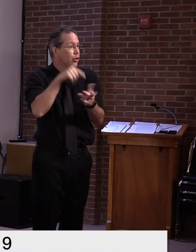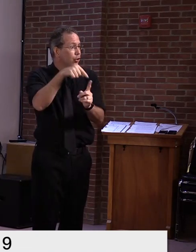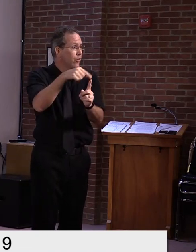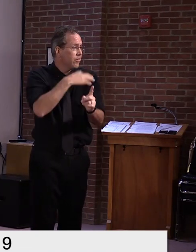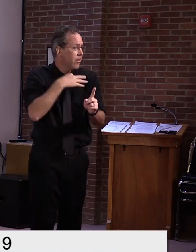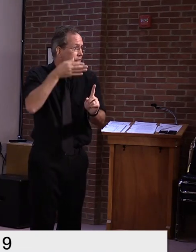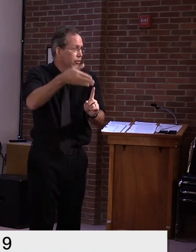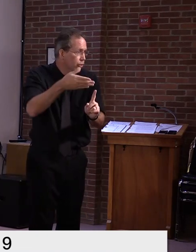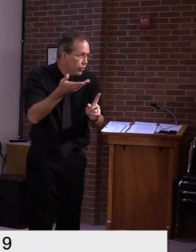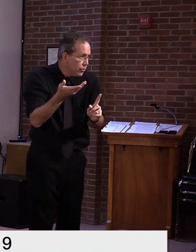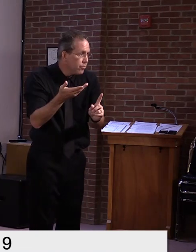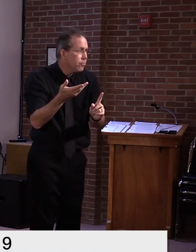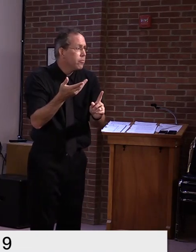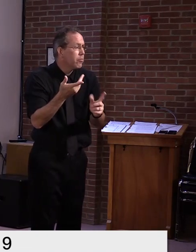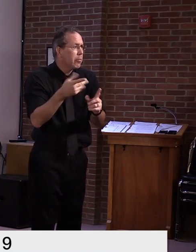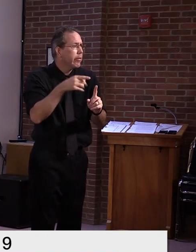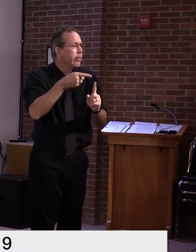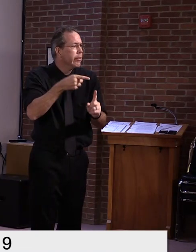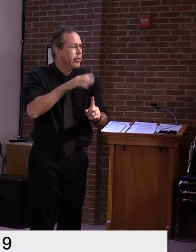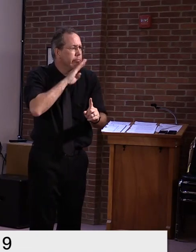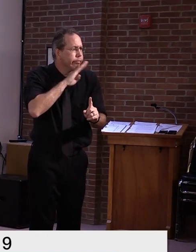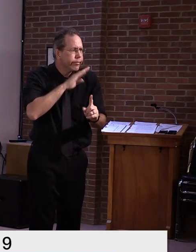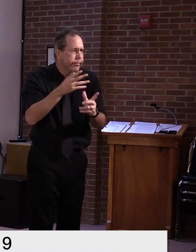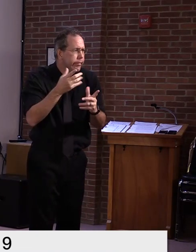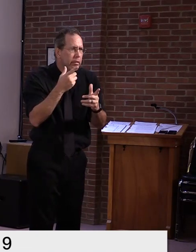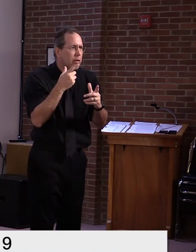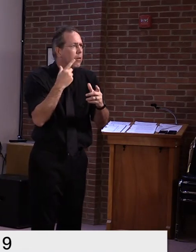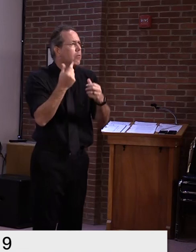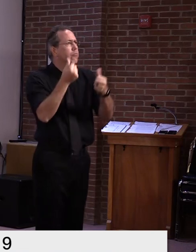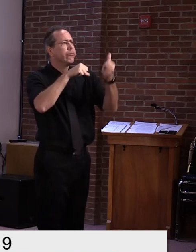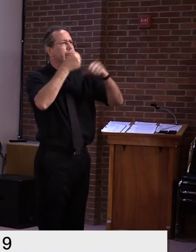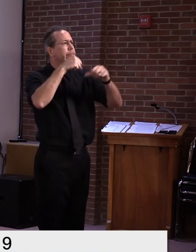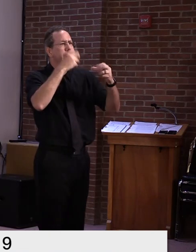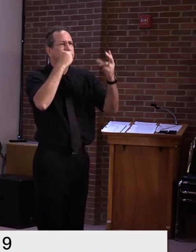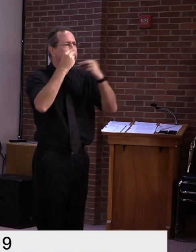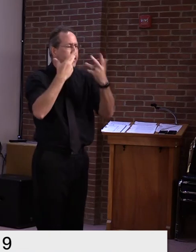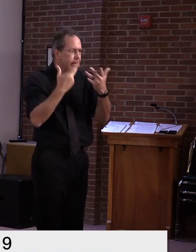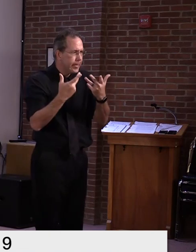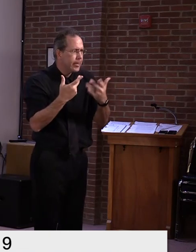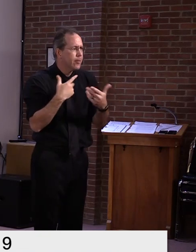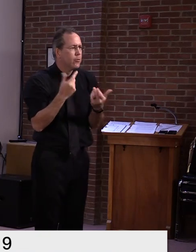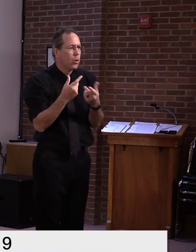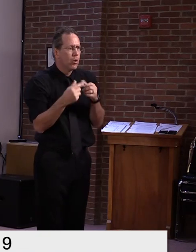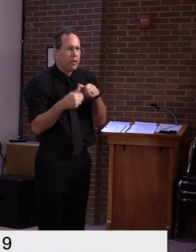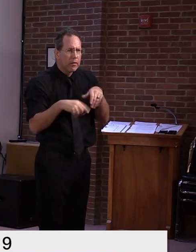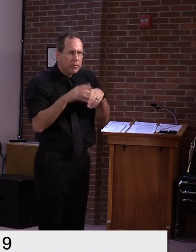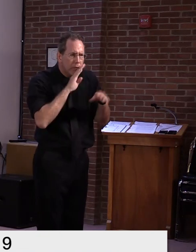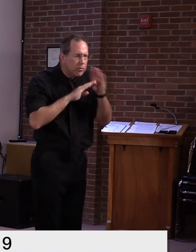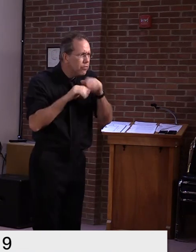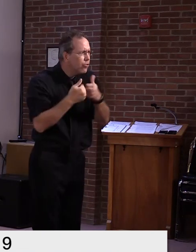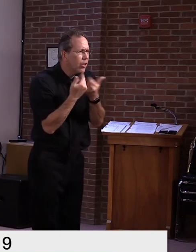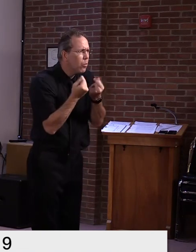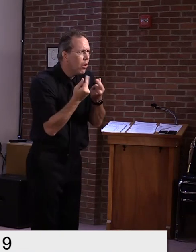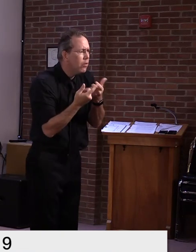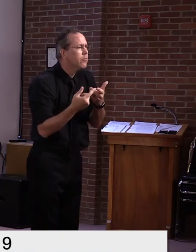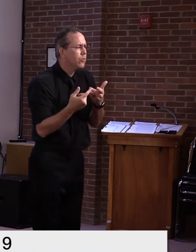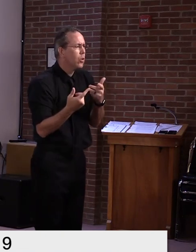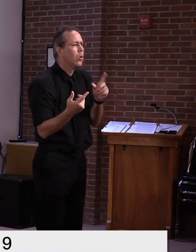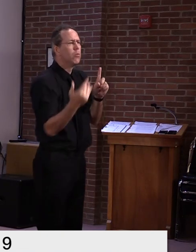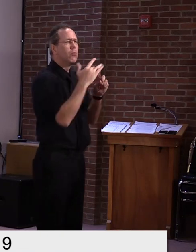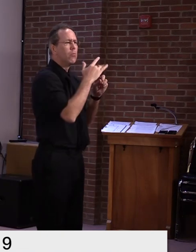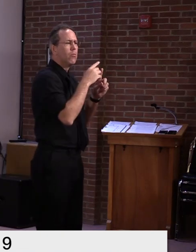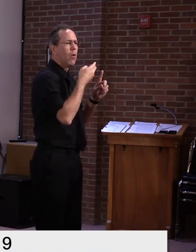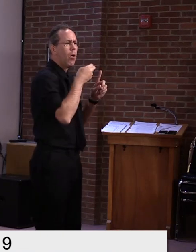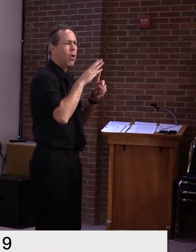it's a challenge for staffing. Staffing is definitely one of the challenges of this initiative, but along with